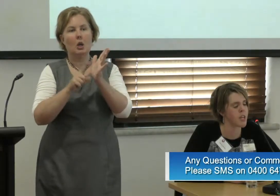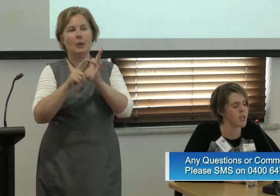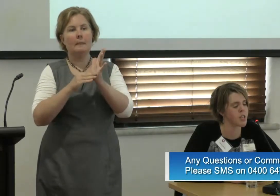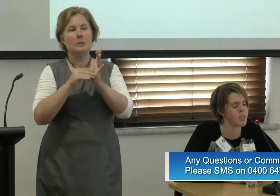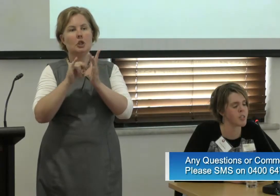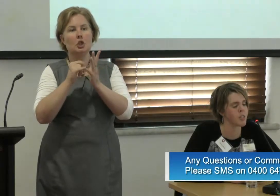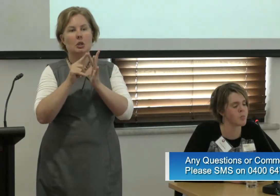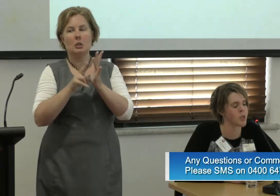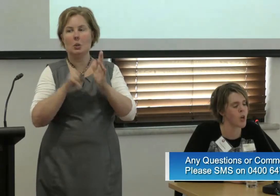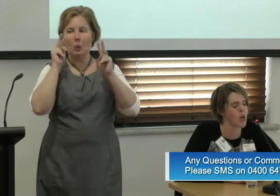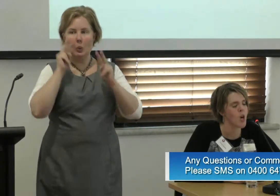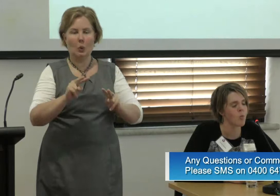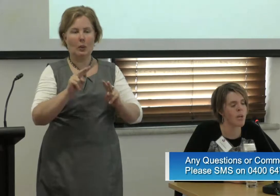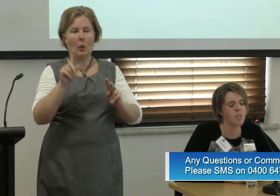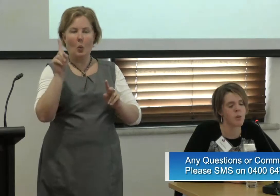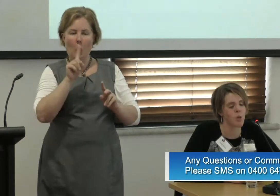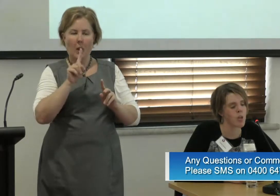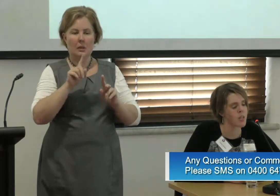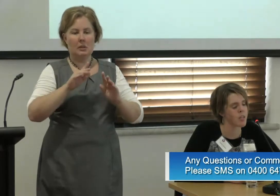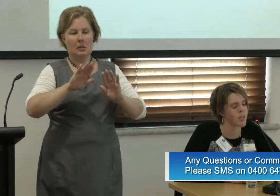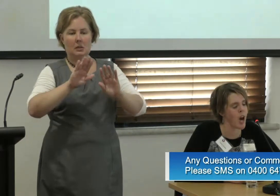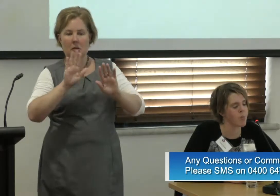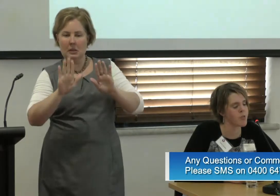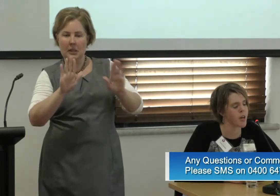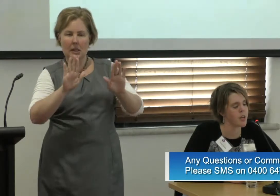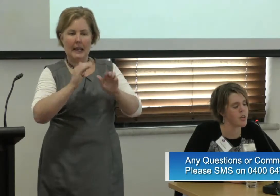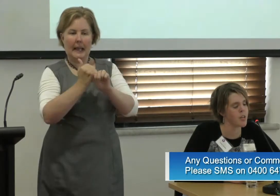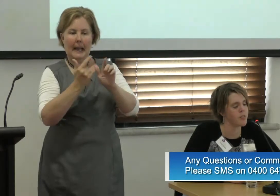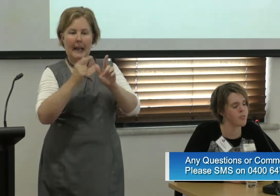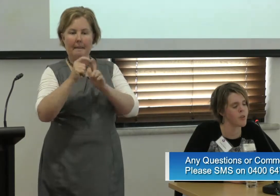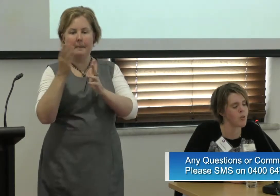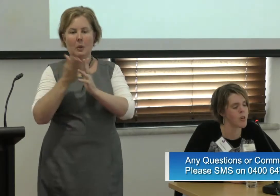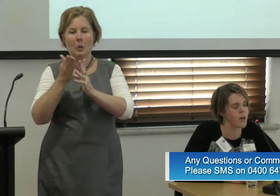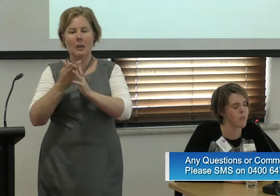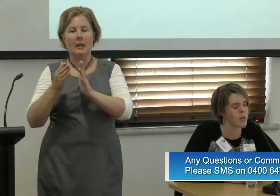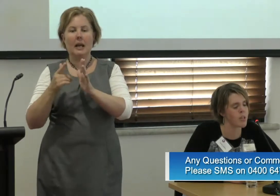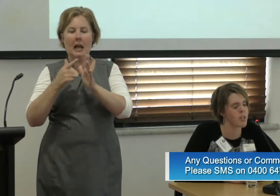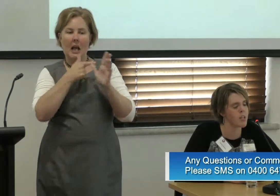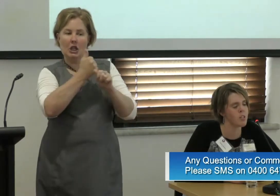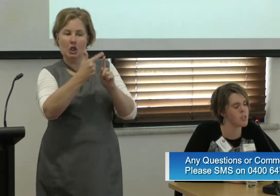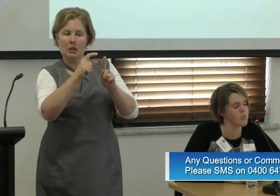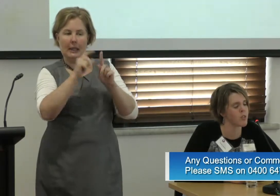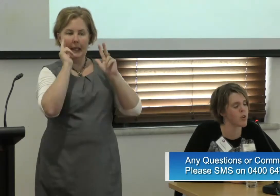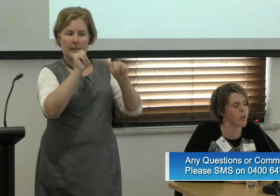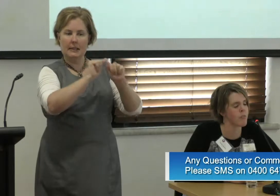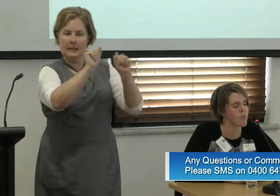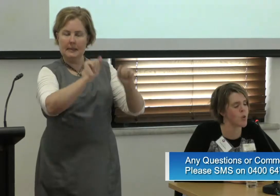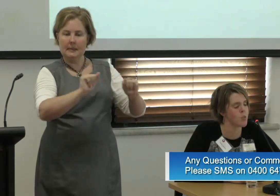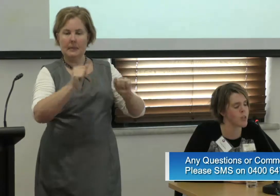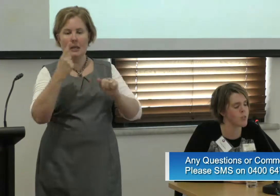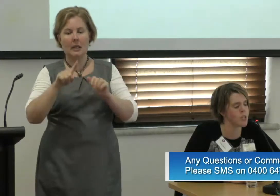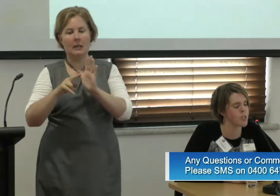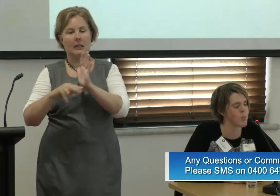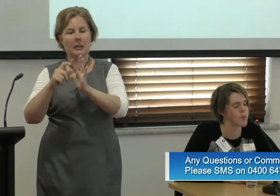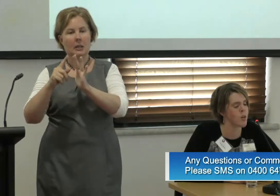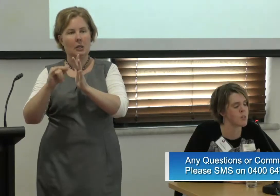the aged care system. So we need to be looking at these gaps. And the Victorian government, it's not just the Victorian government, they're all guilty